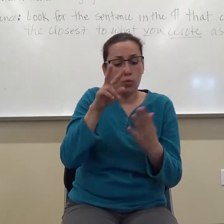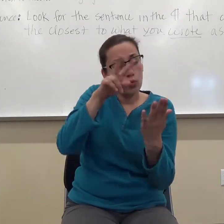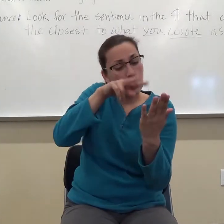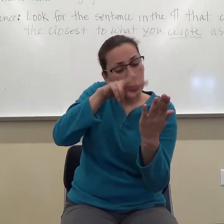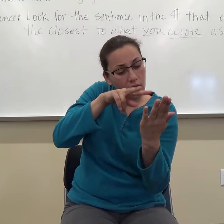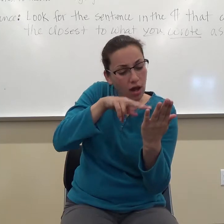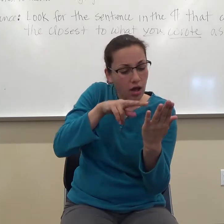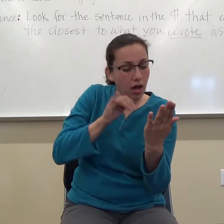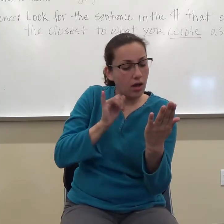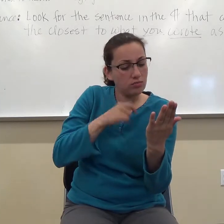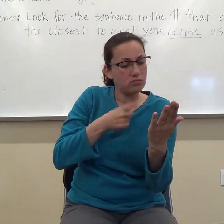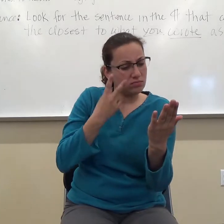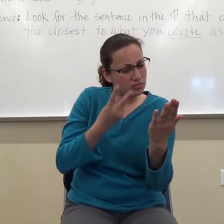I'm